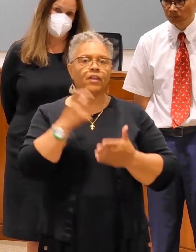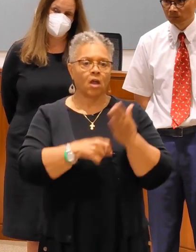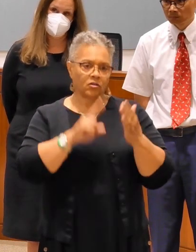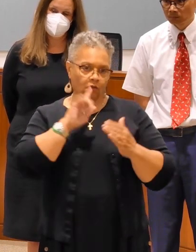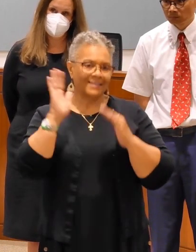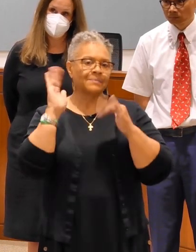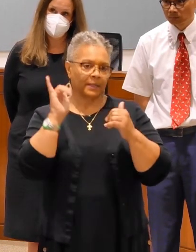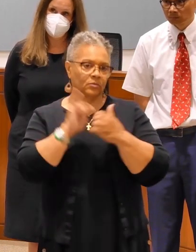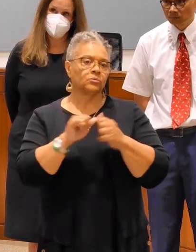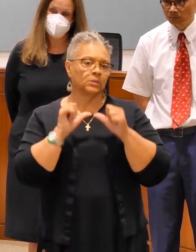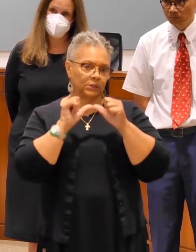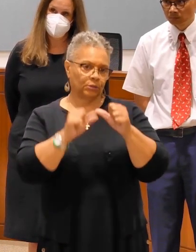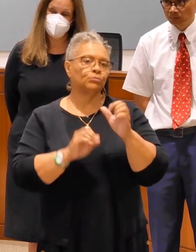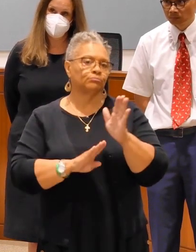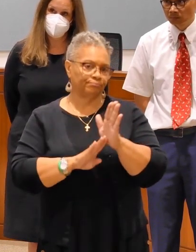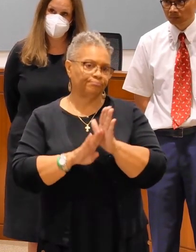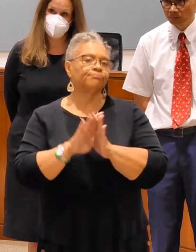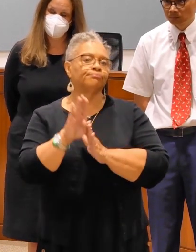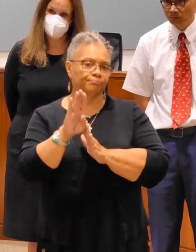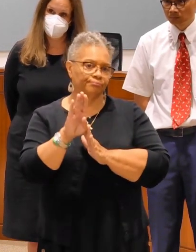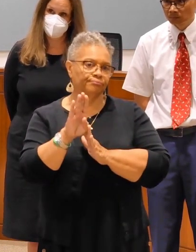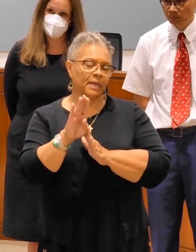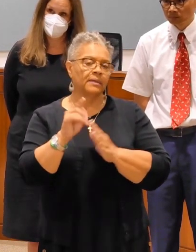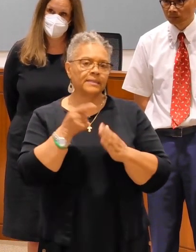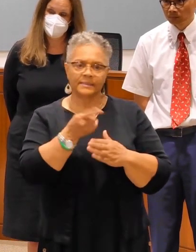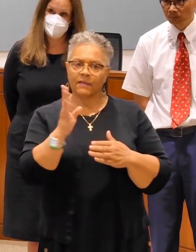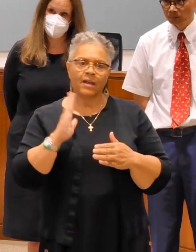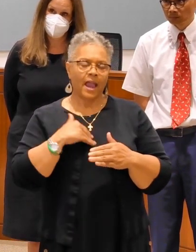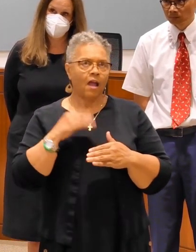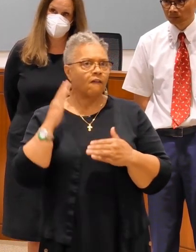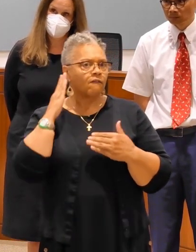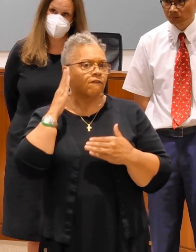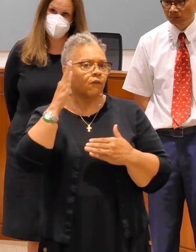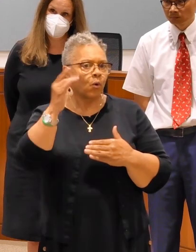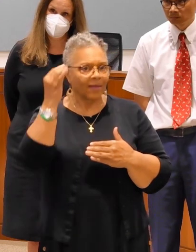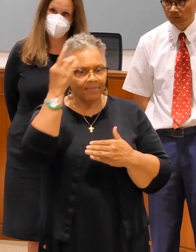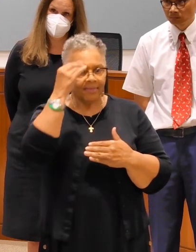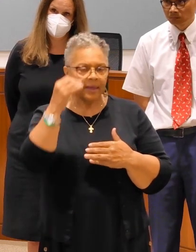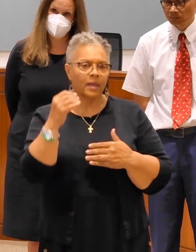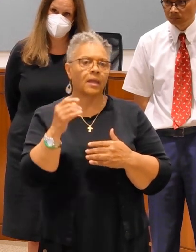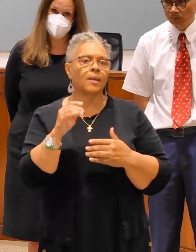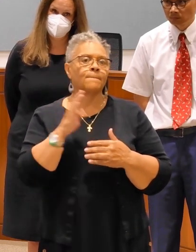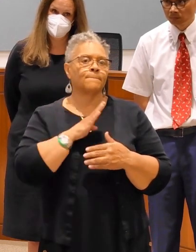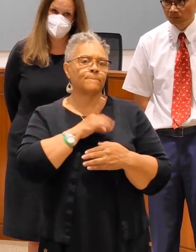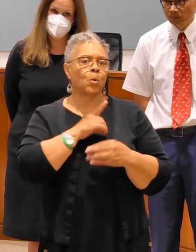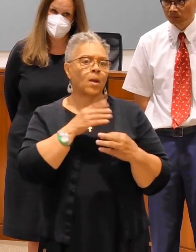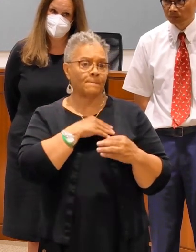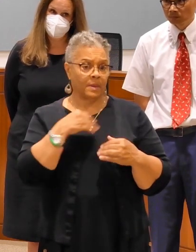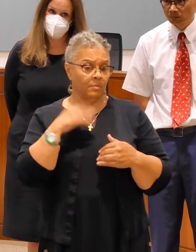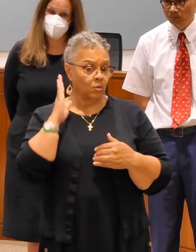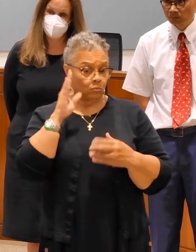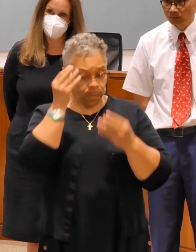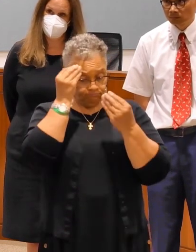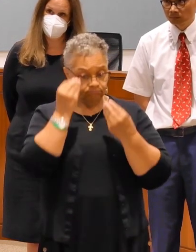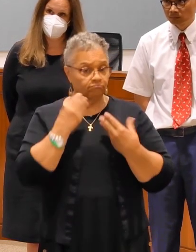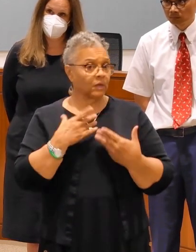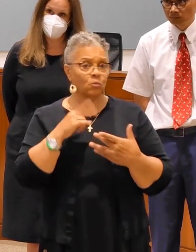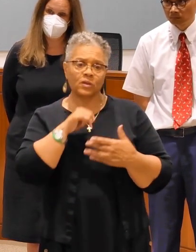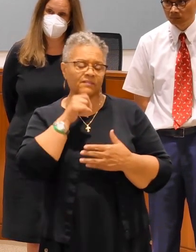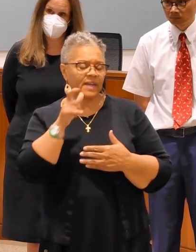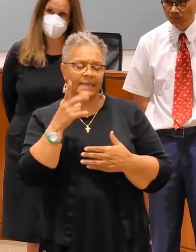to continue to go up. And as a number of our forward-thinking board members will remind me, that we have not seen